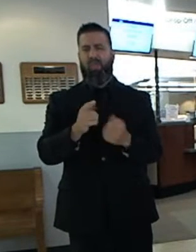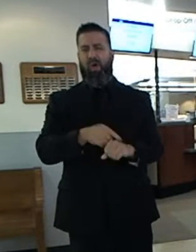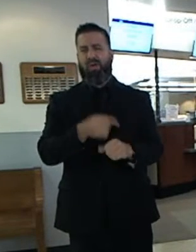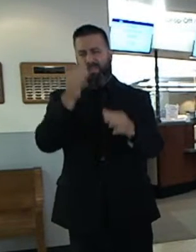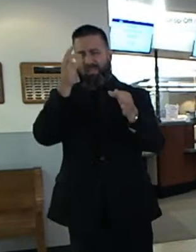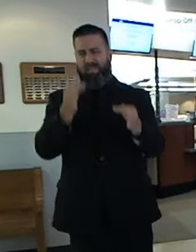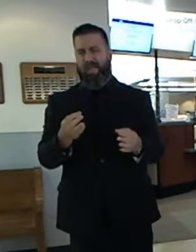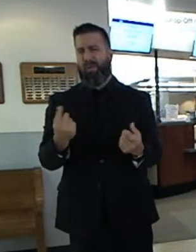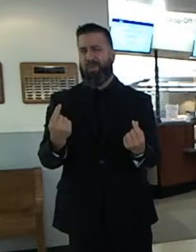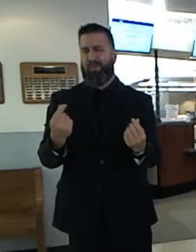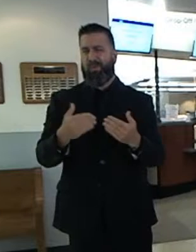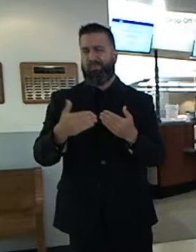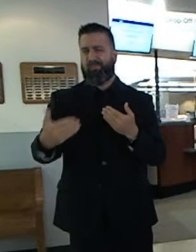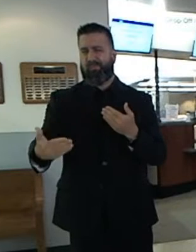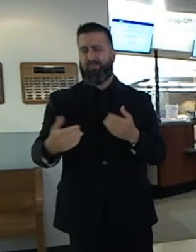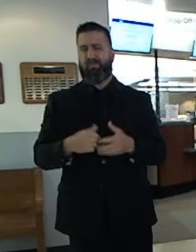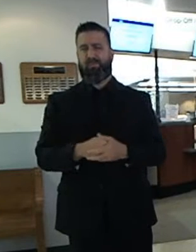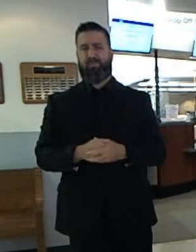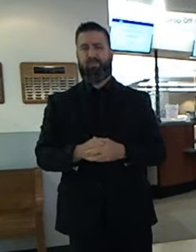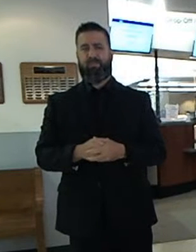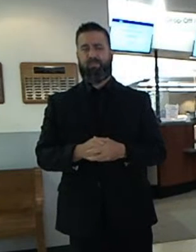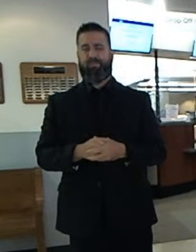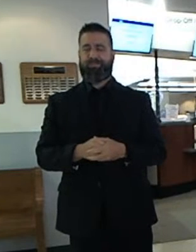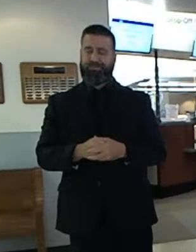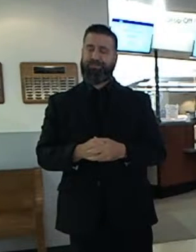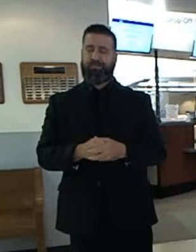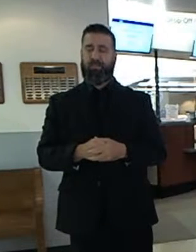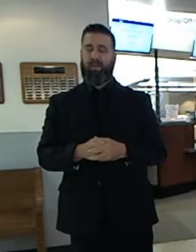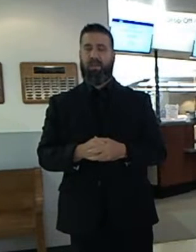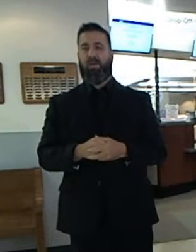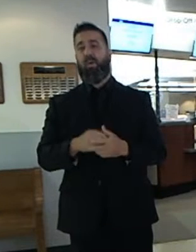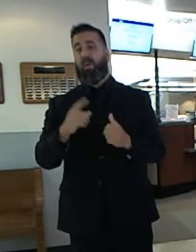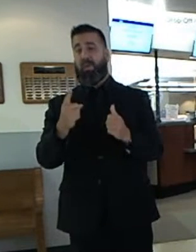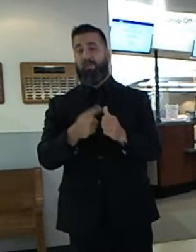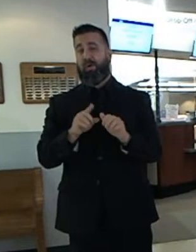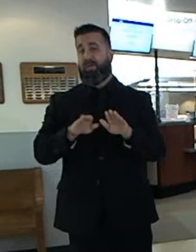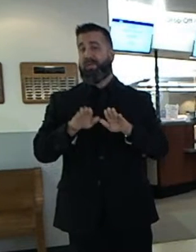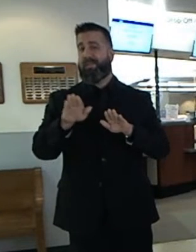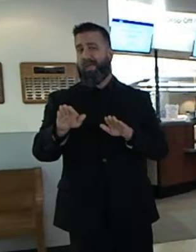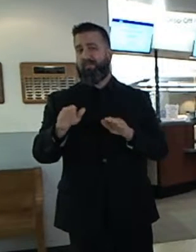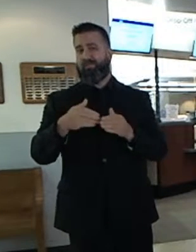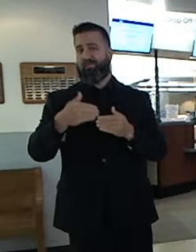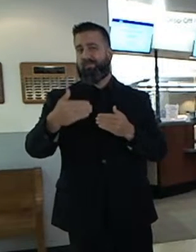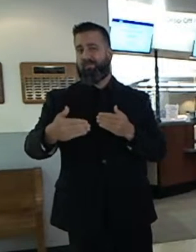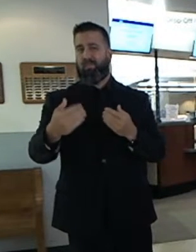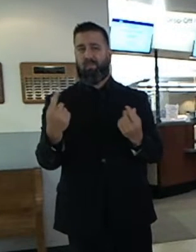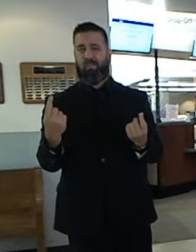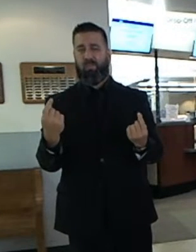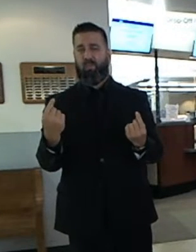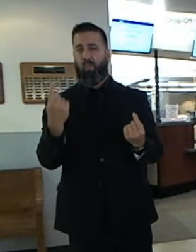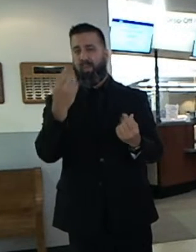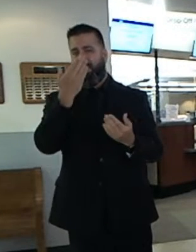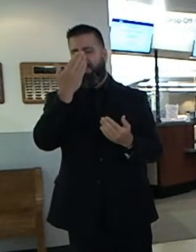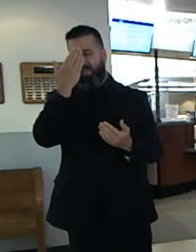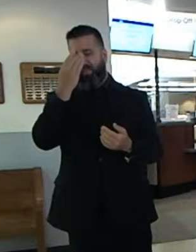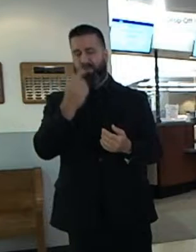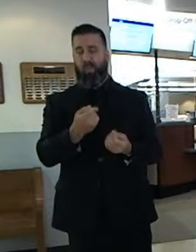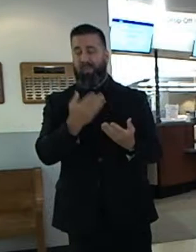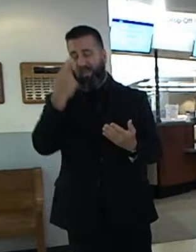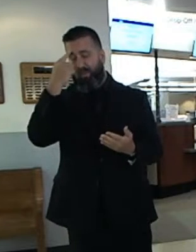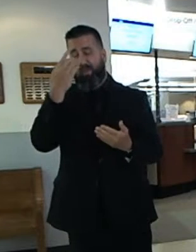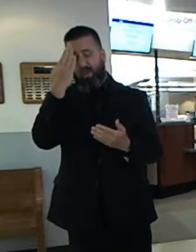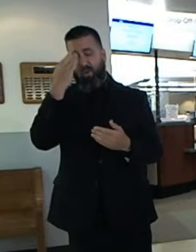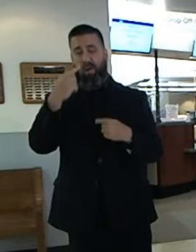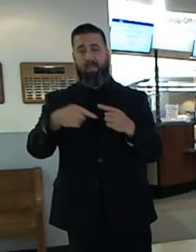Any timeline-wise? Well, first step, of course, one thing that we know about the coronavirus is